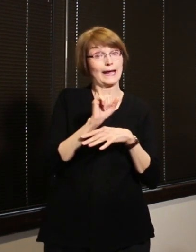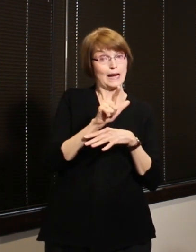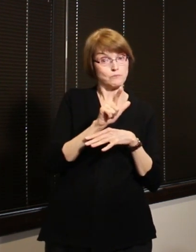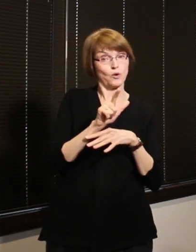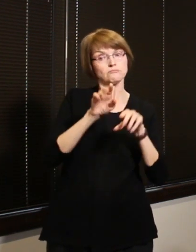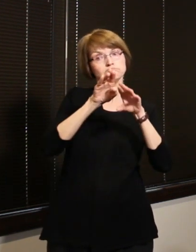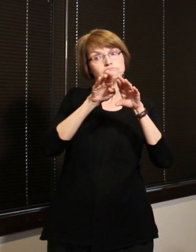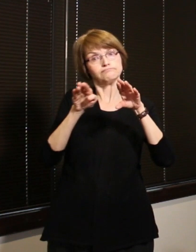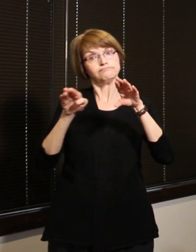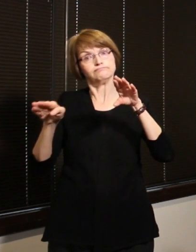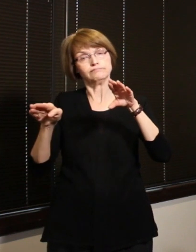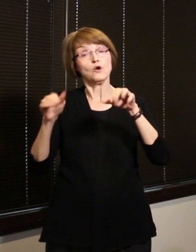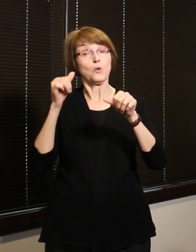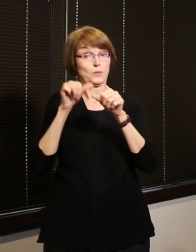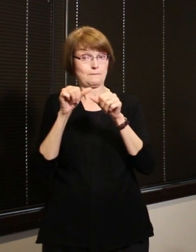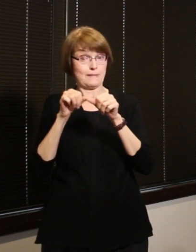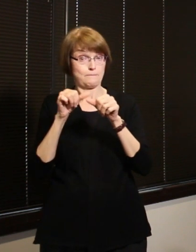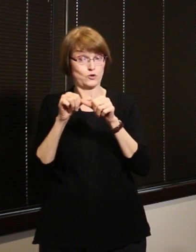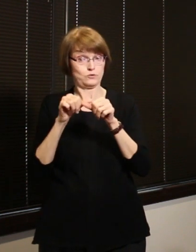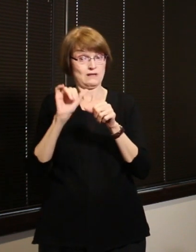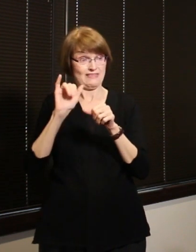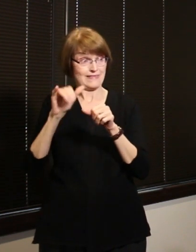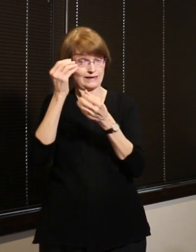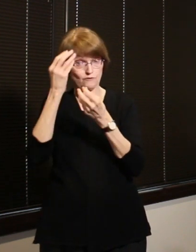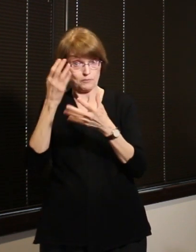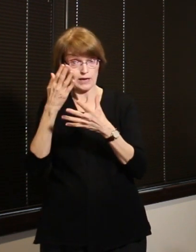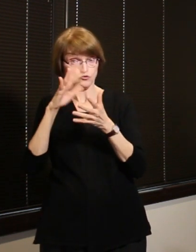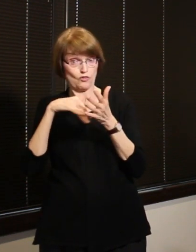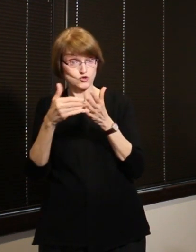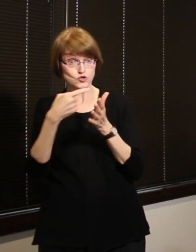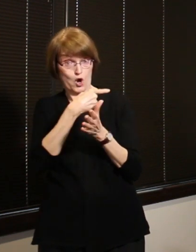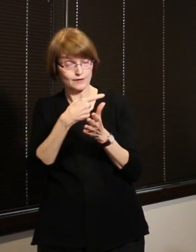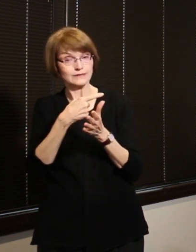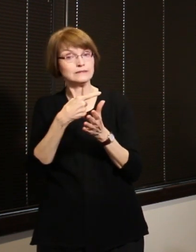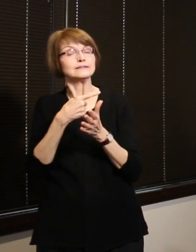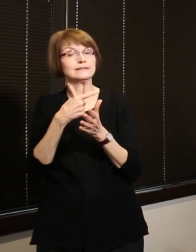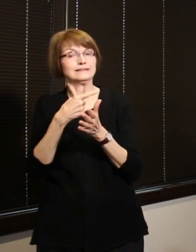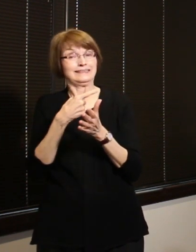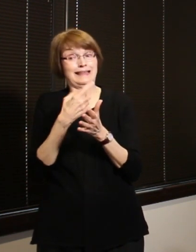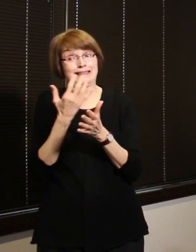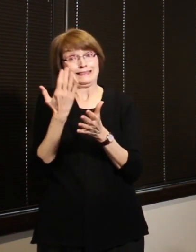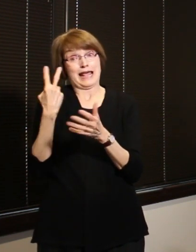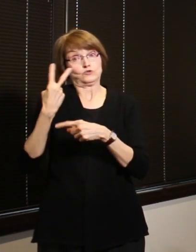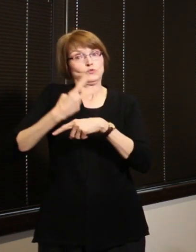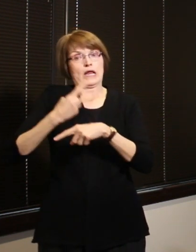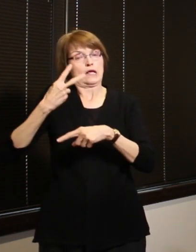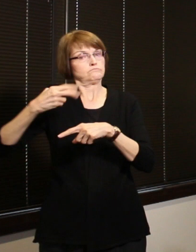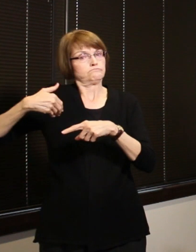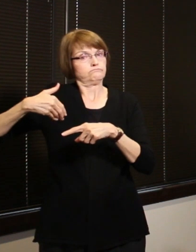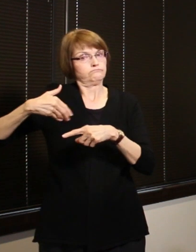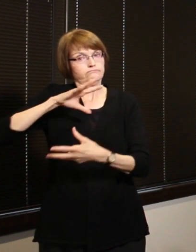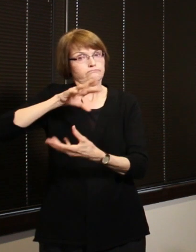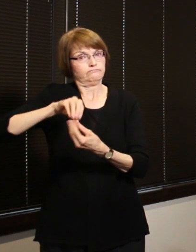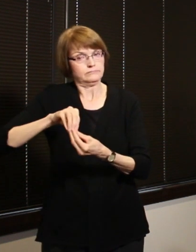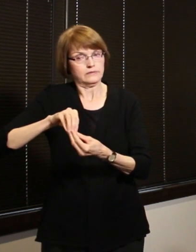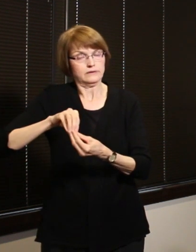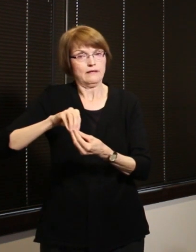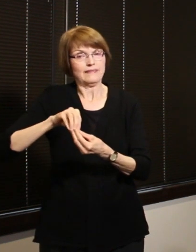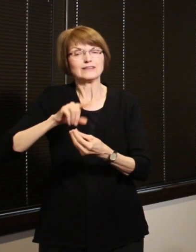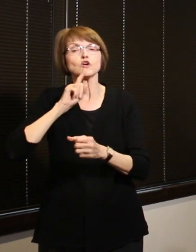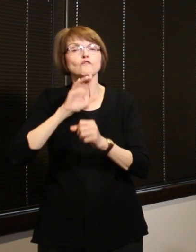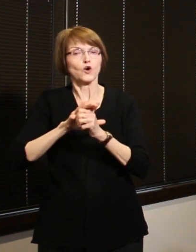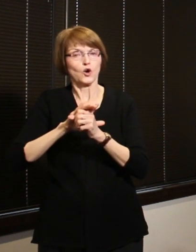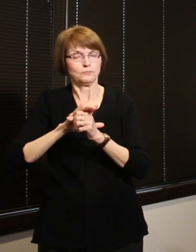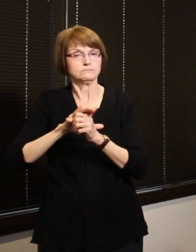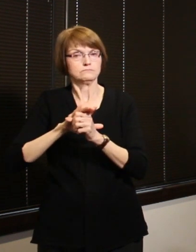Now remember, the data on this chart is lagged for about 2 days. That's because these are confirmed positive COVID patients. And so you'll see on Monday